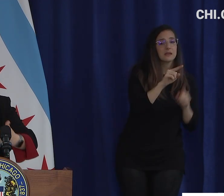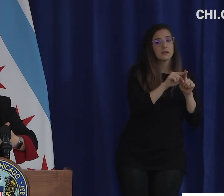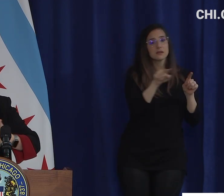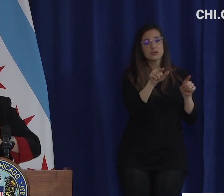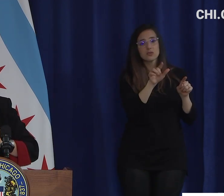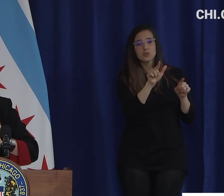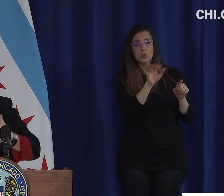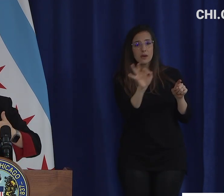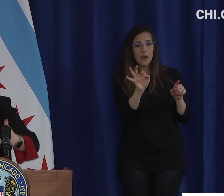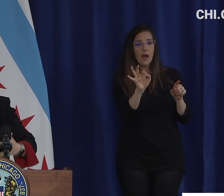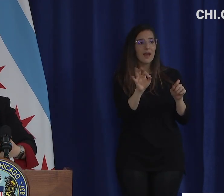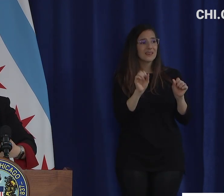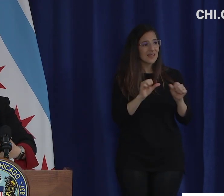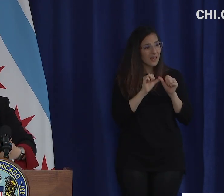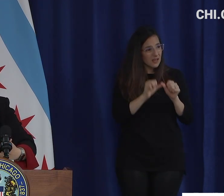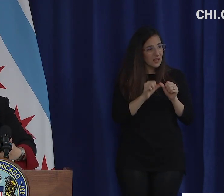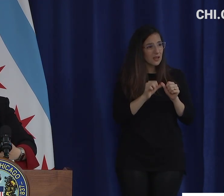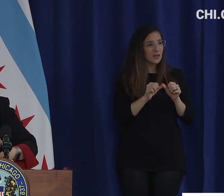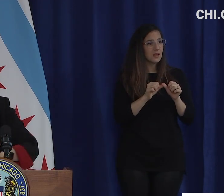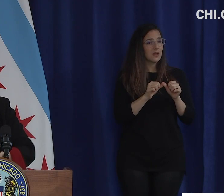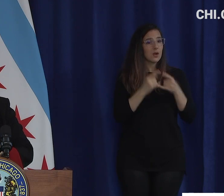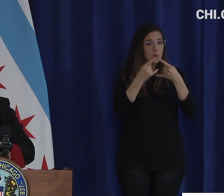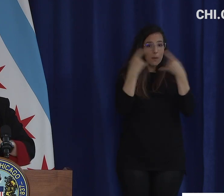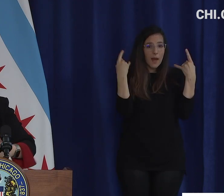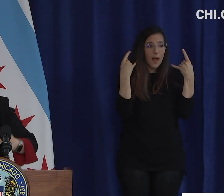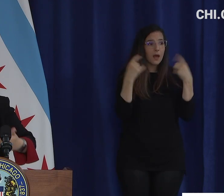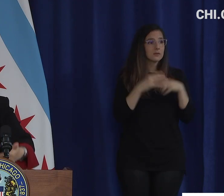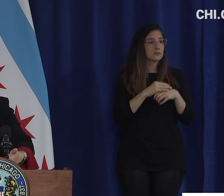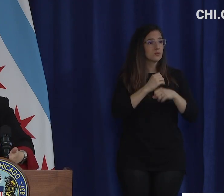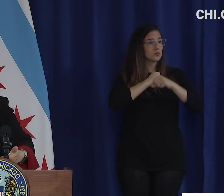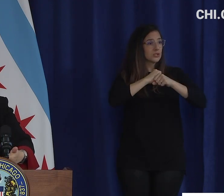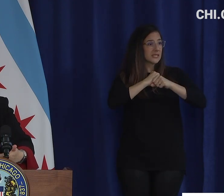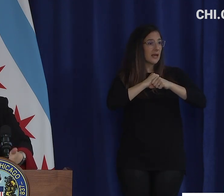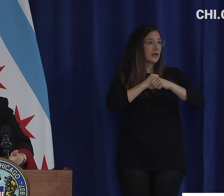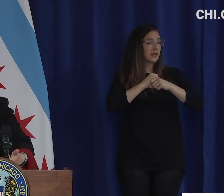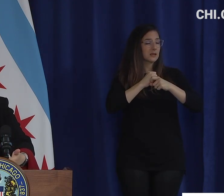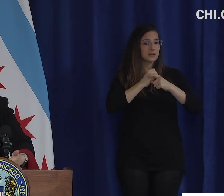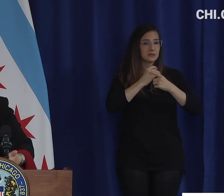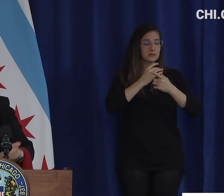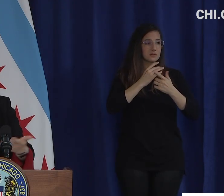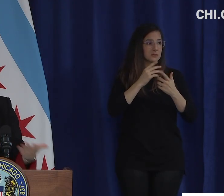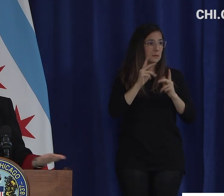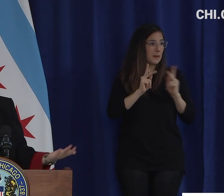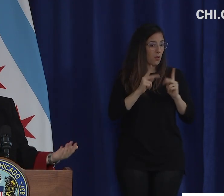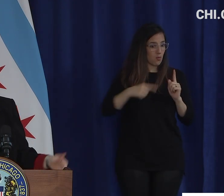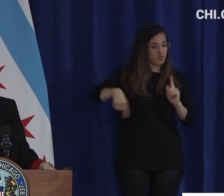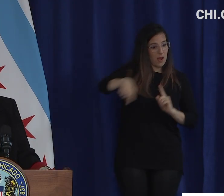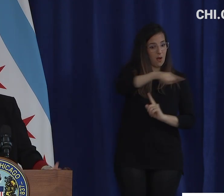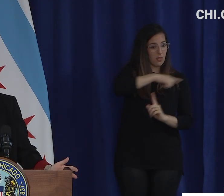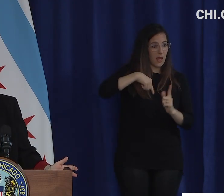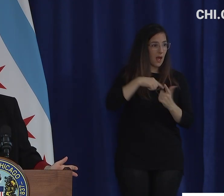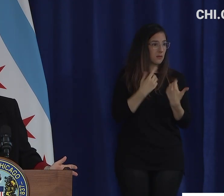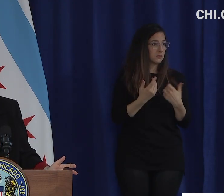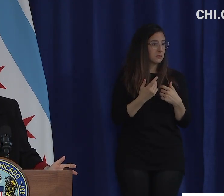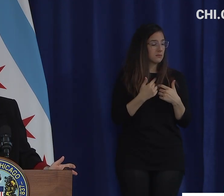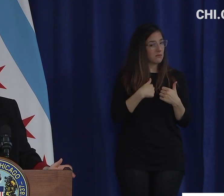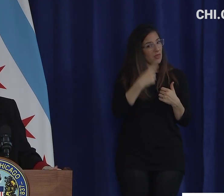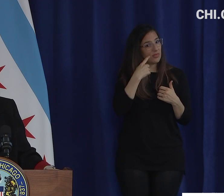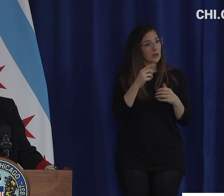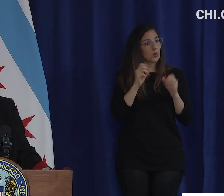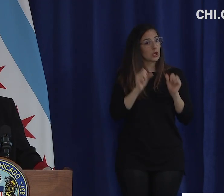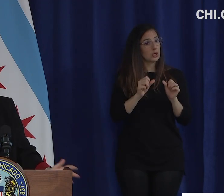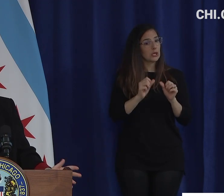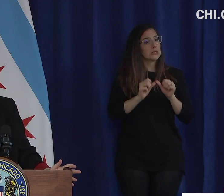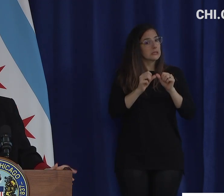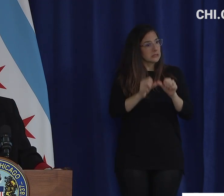and protect against transmission to people who are vulnerable around them, I think we could continue along this